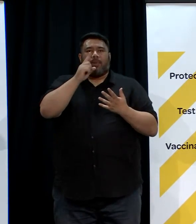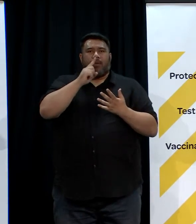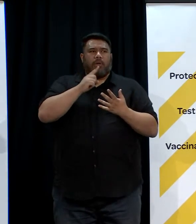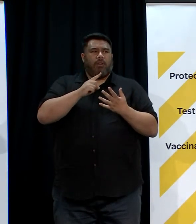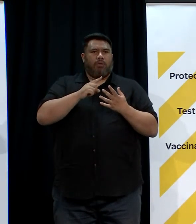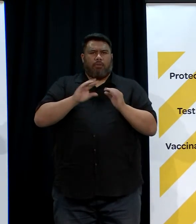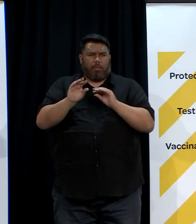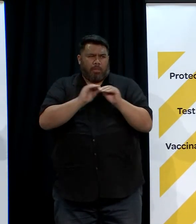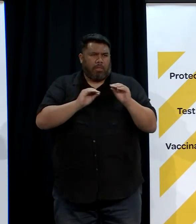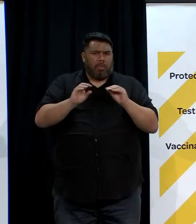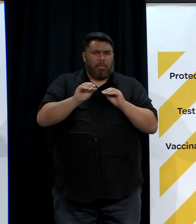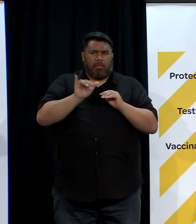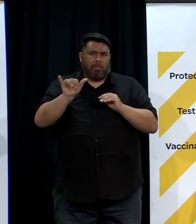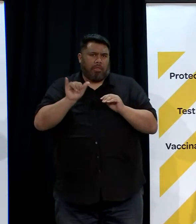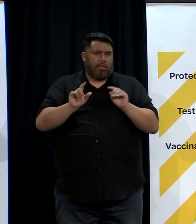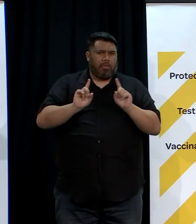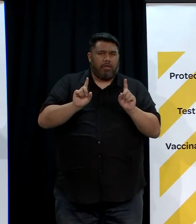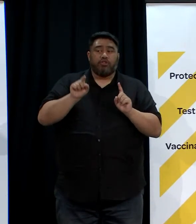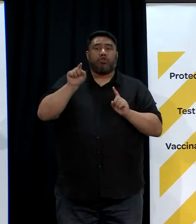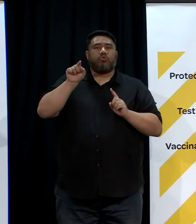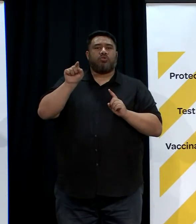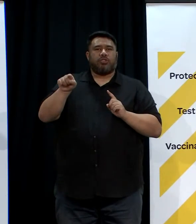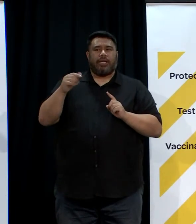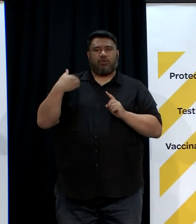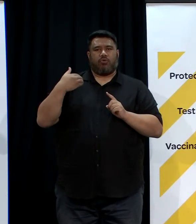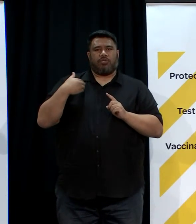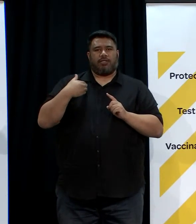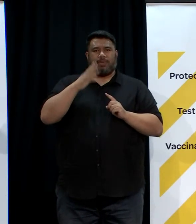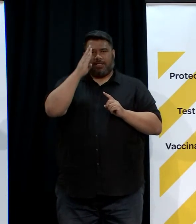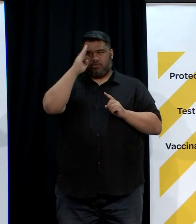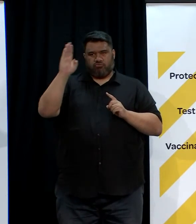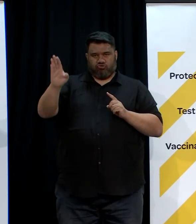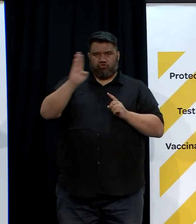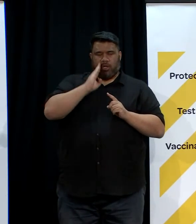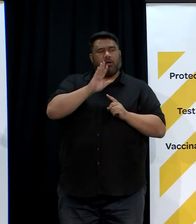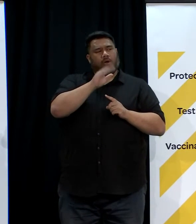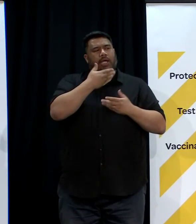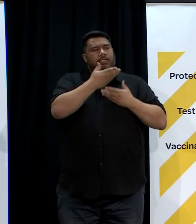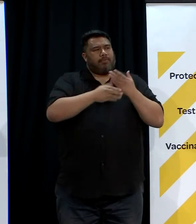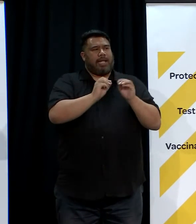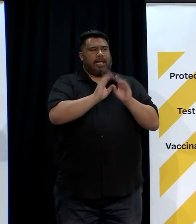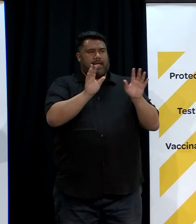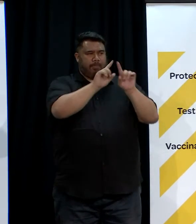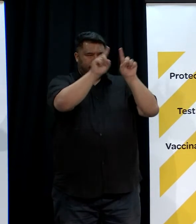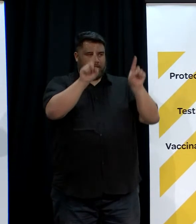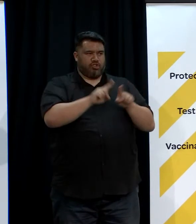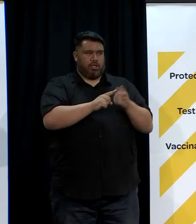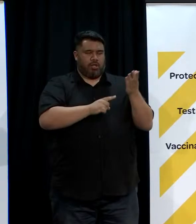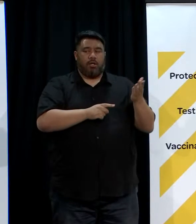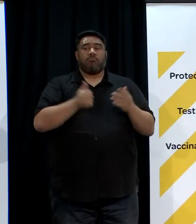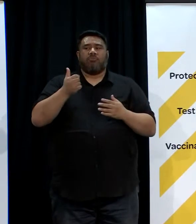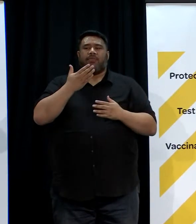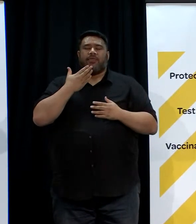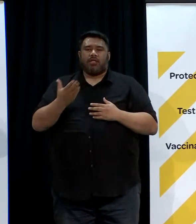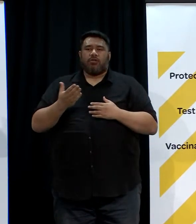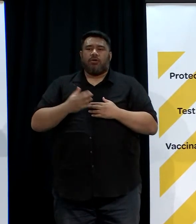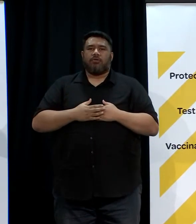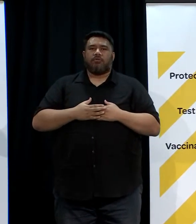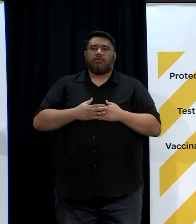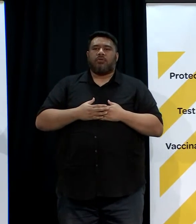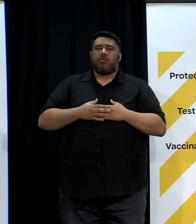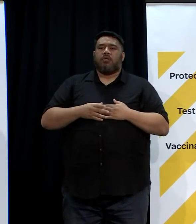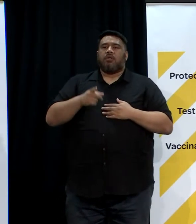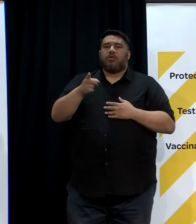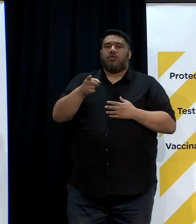and interest in them. So she reached out to me to just explain to me objectively what had happened. We're just going to take a couple more questions, so Jason, we